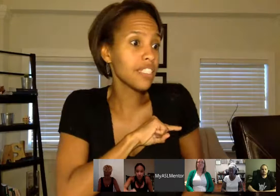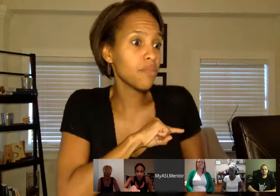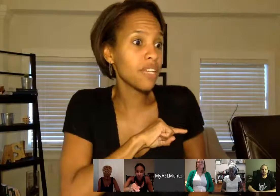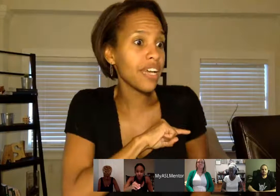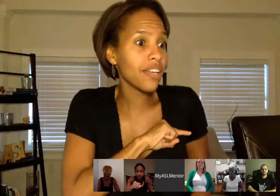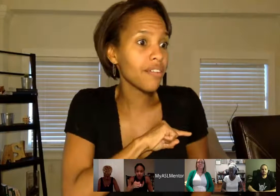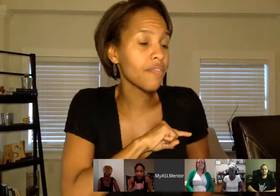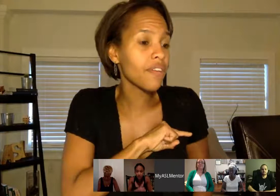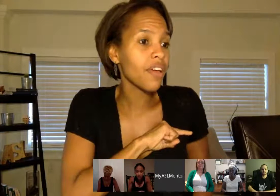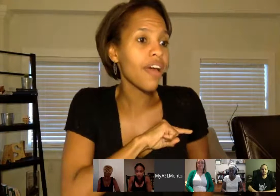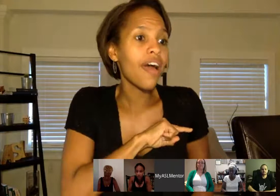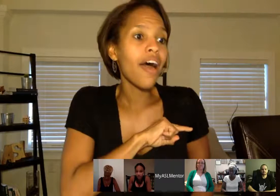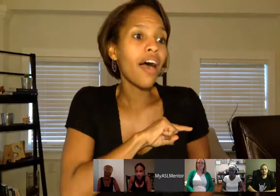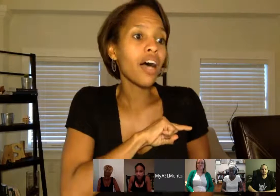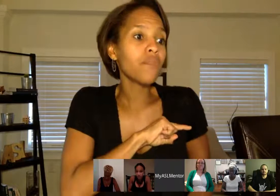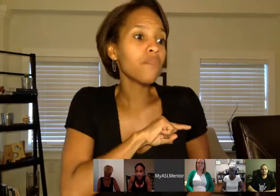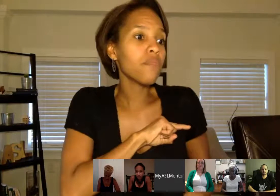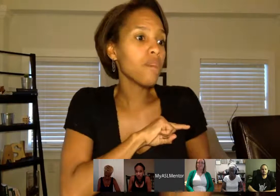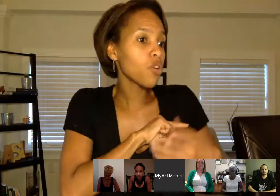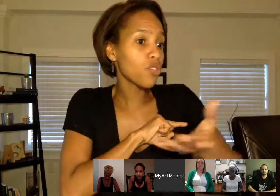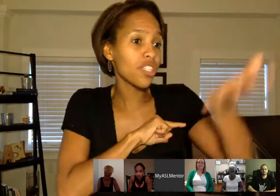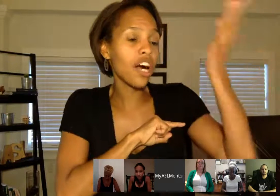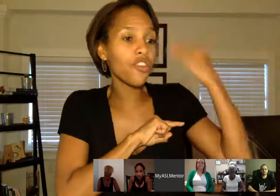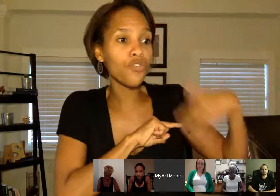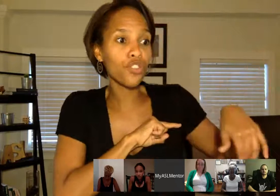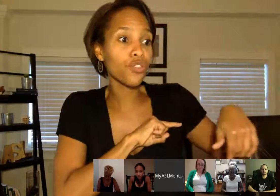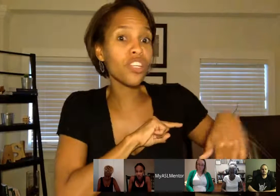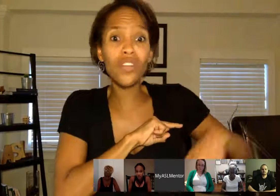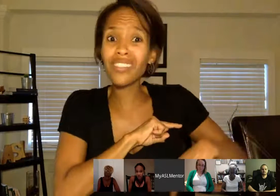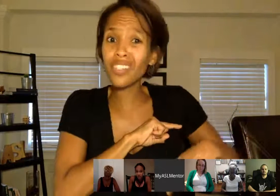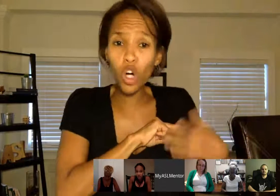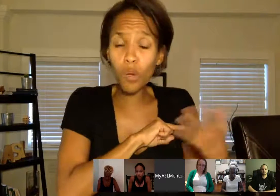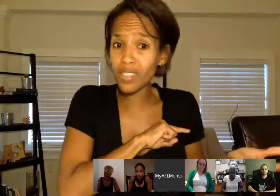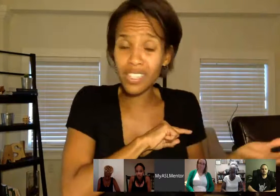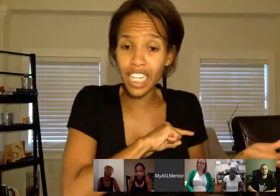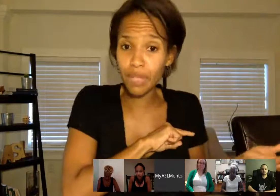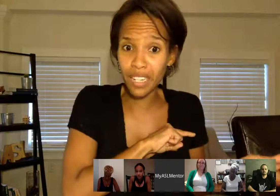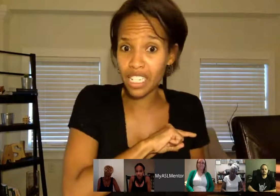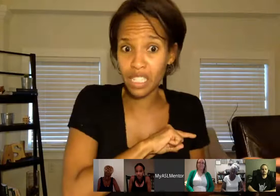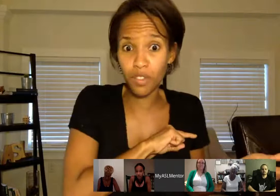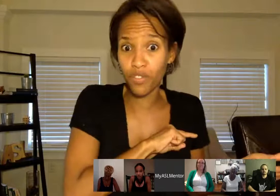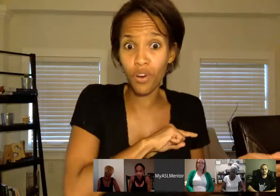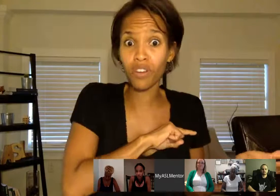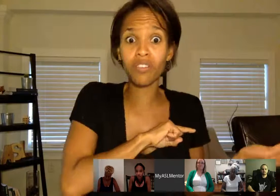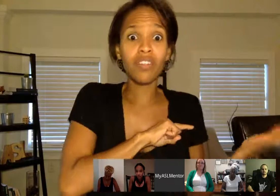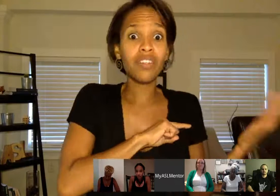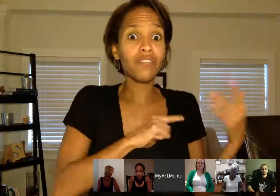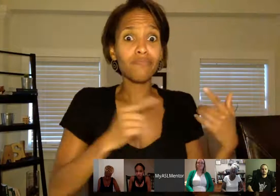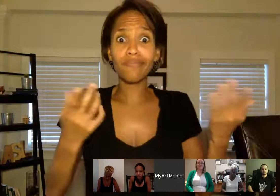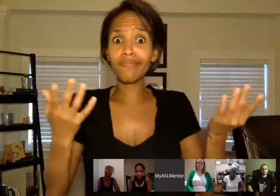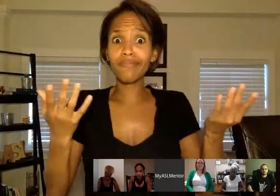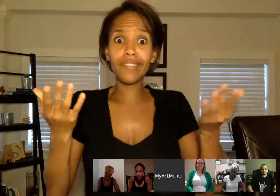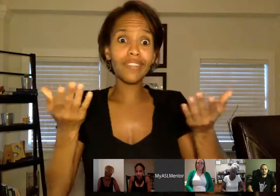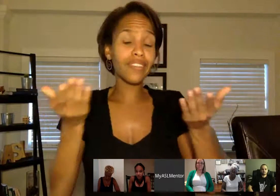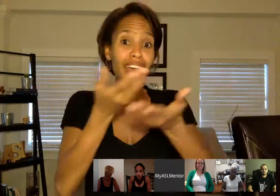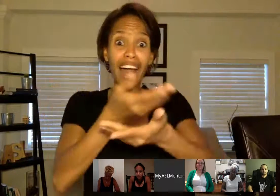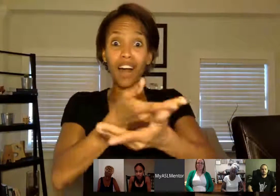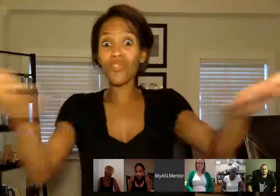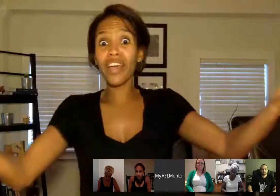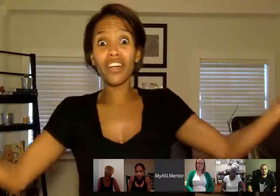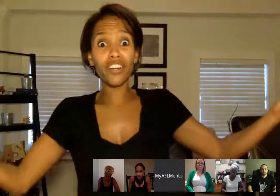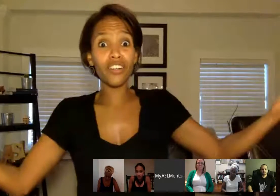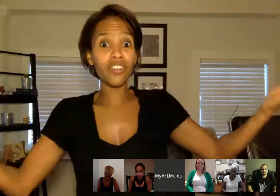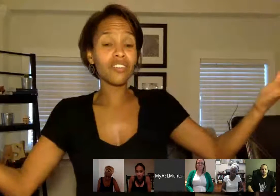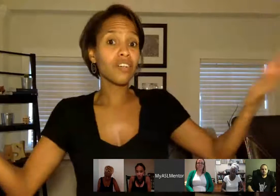Okay, intimidating. My work was just out there for scrutiny. So that's almost the same sentence as before.